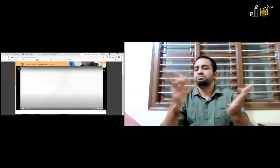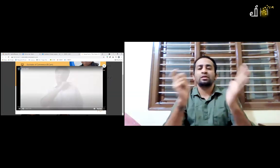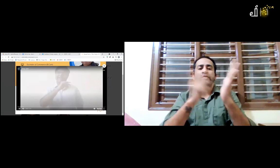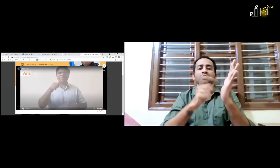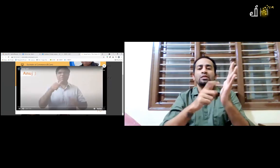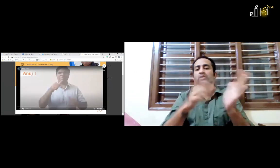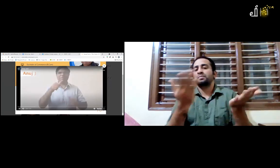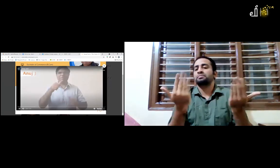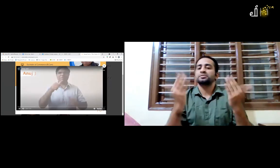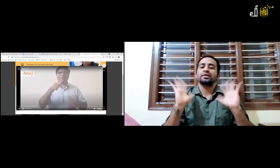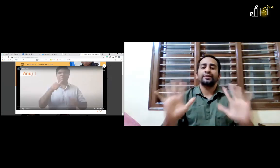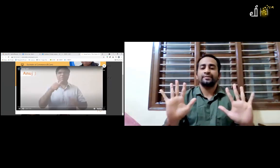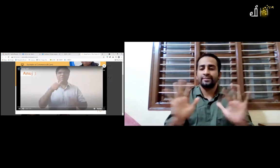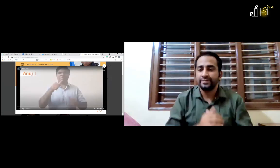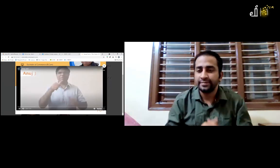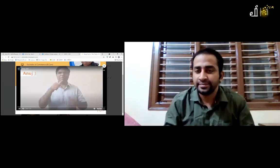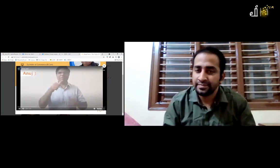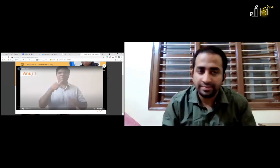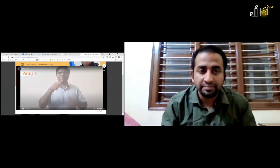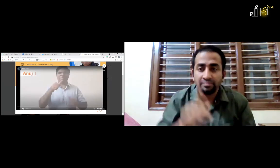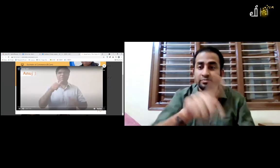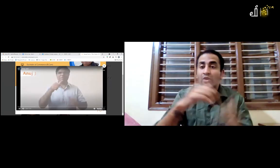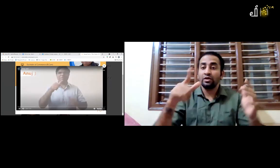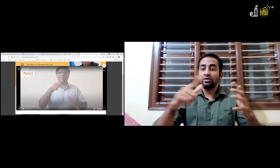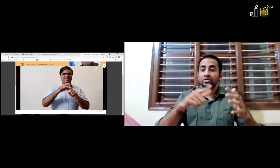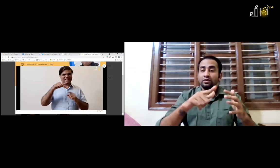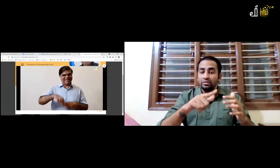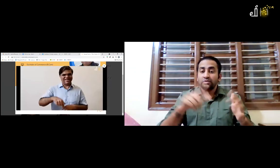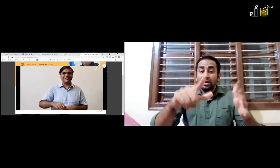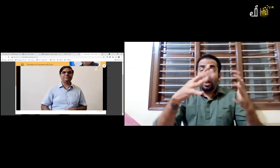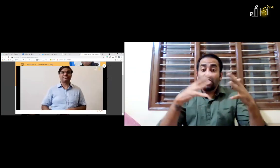Yeah, this is a very short, small video where they explain. So the whole